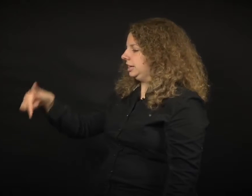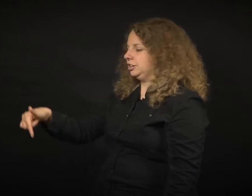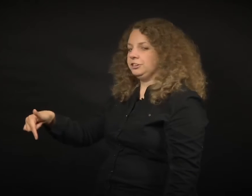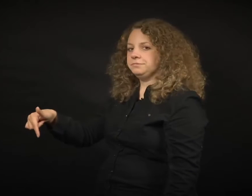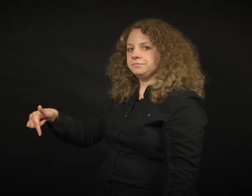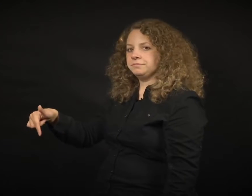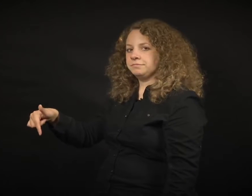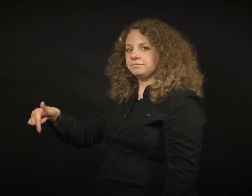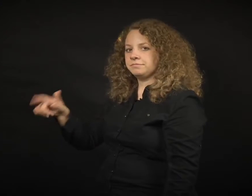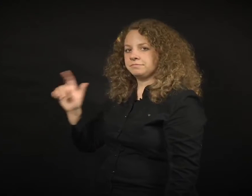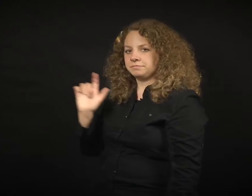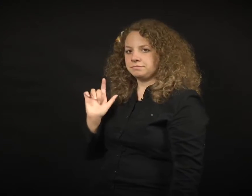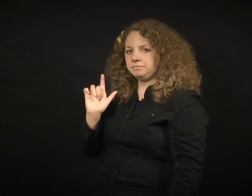Later.